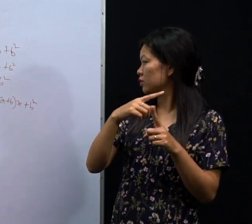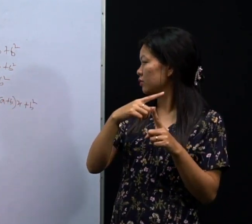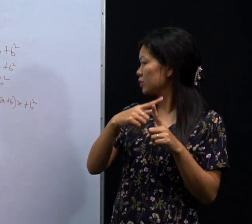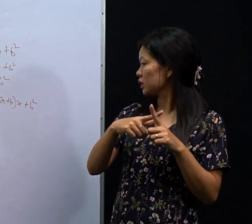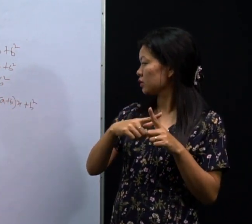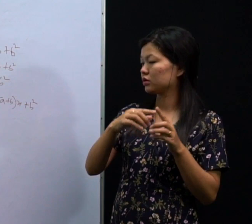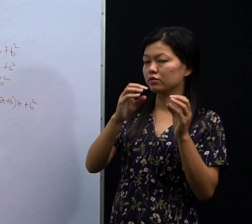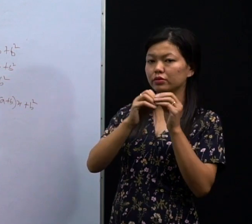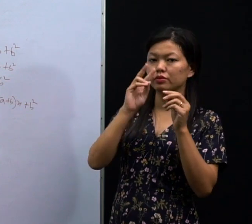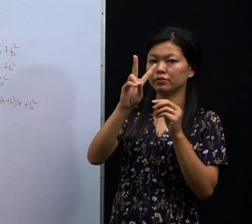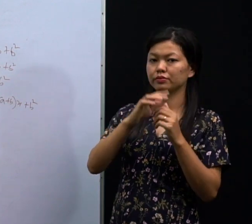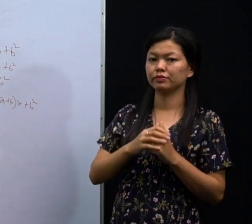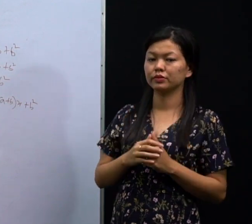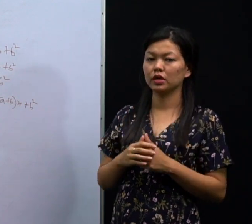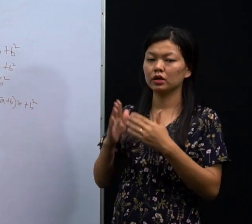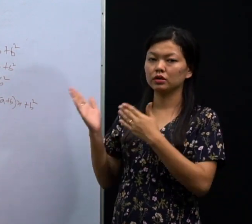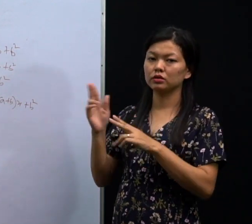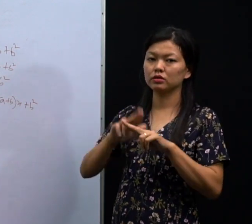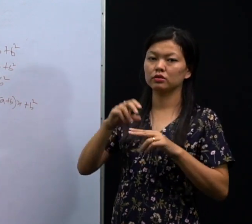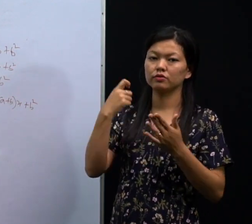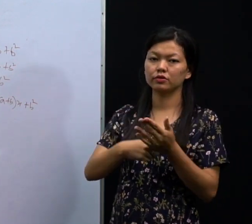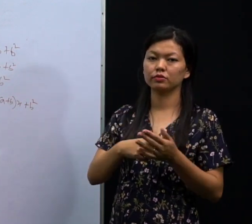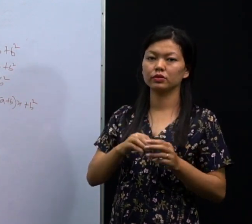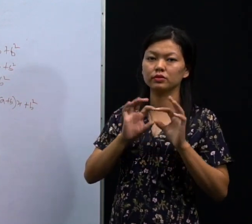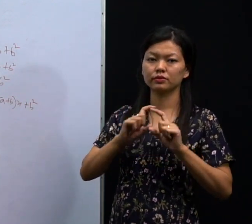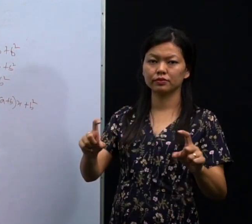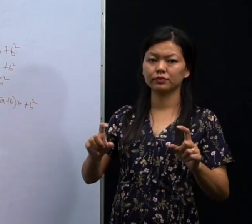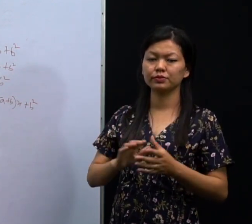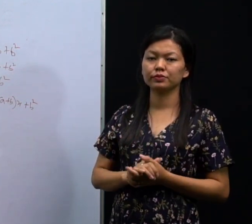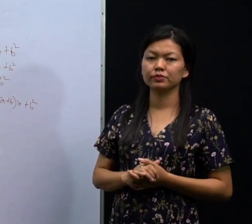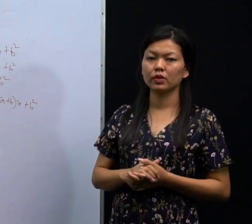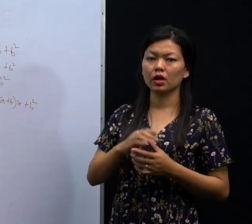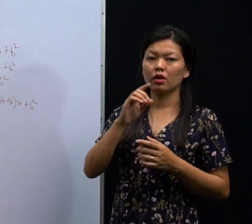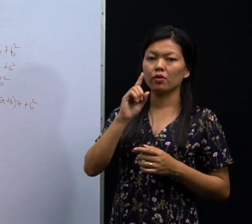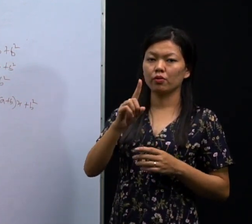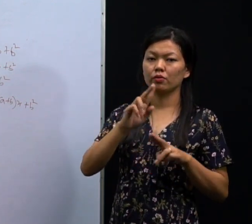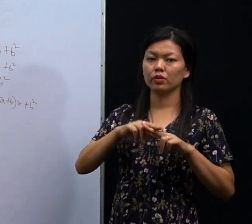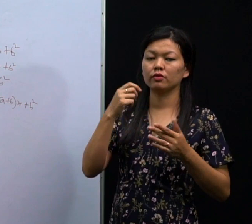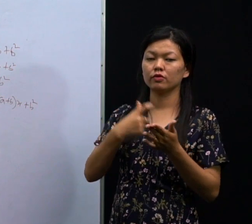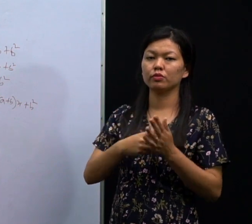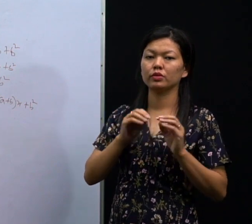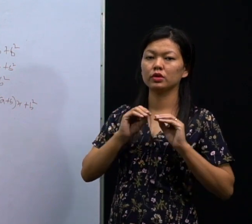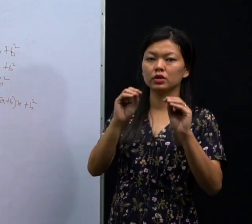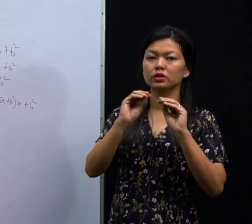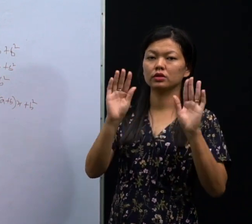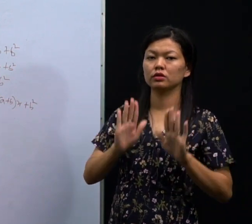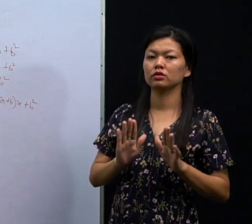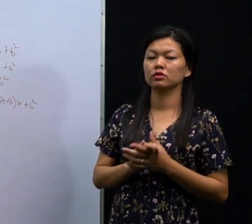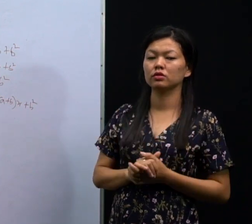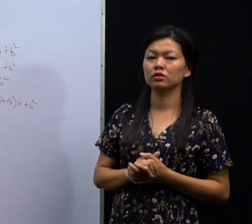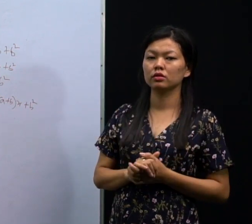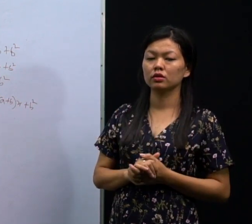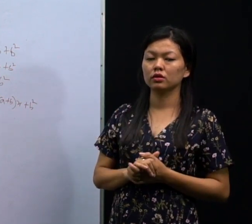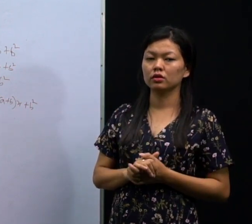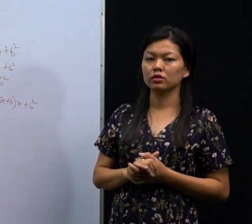square. This is the formula. Clear? So one more formula I'll teach you, or the